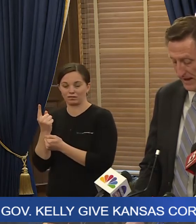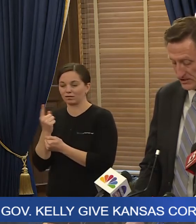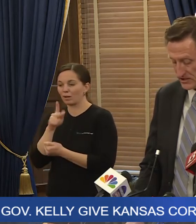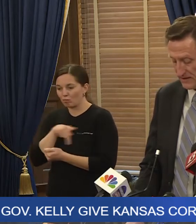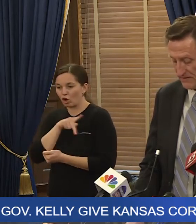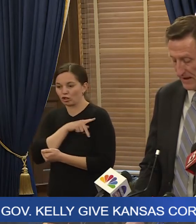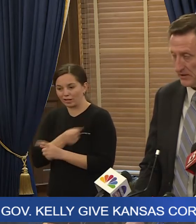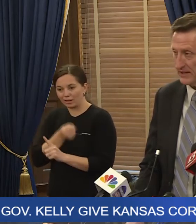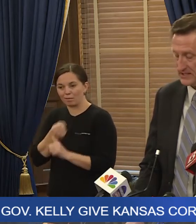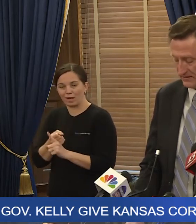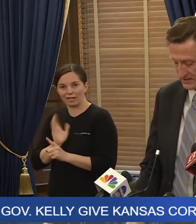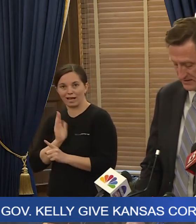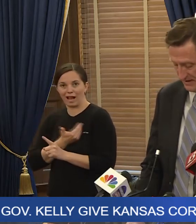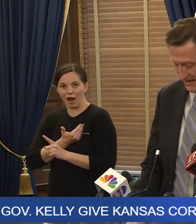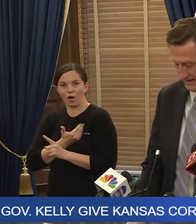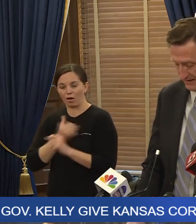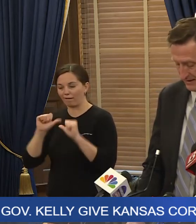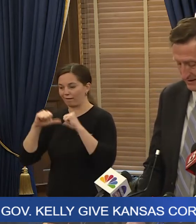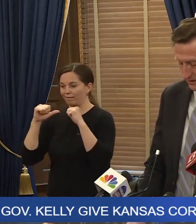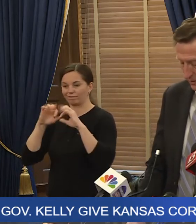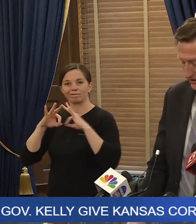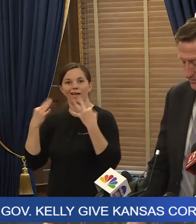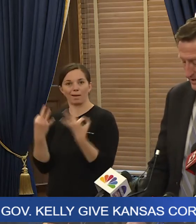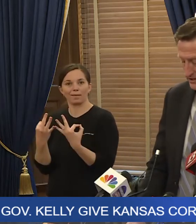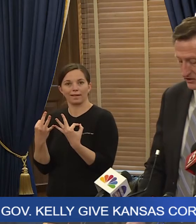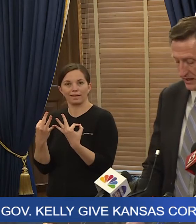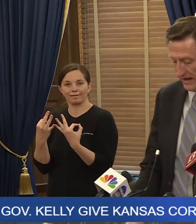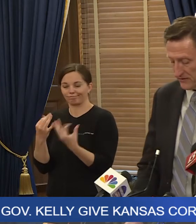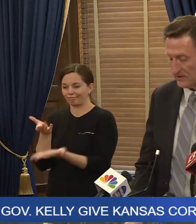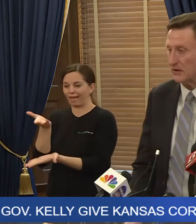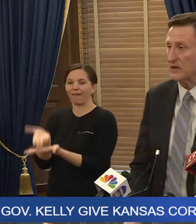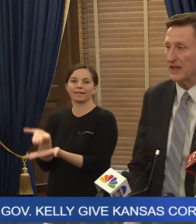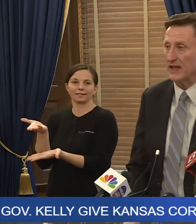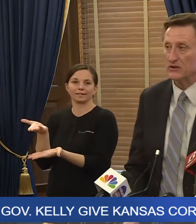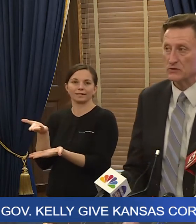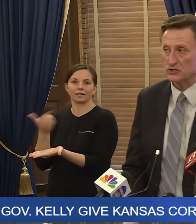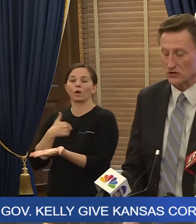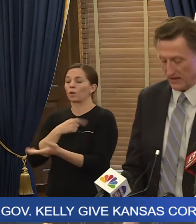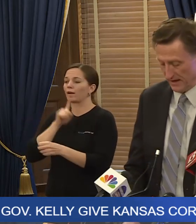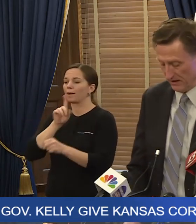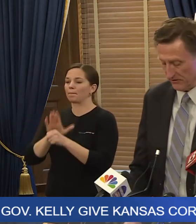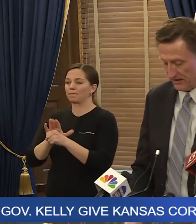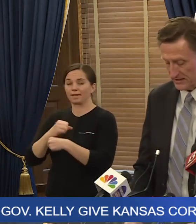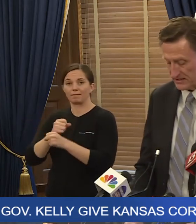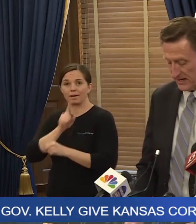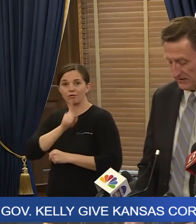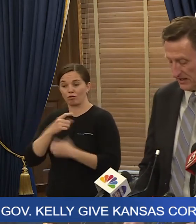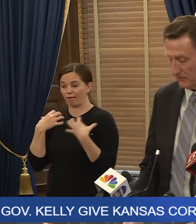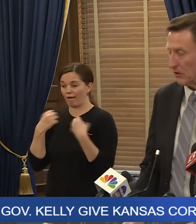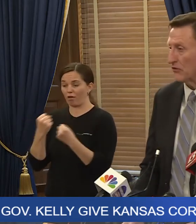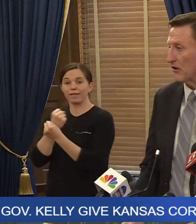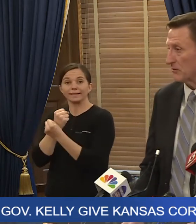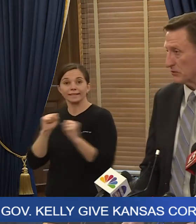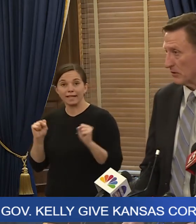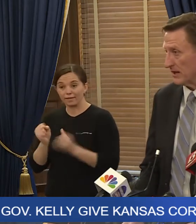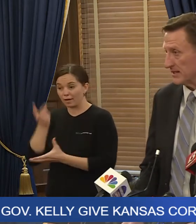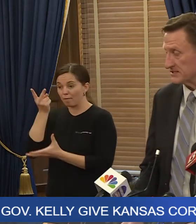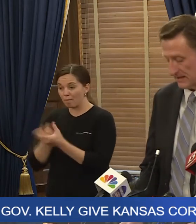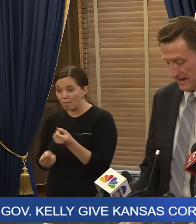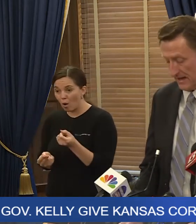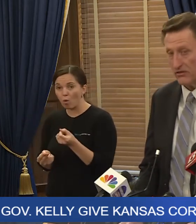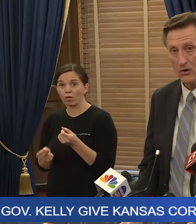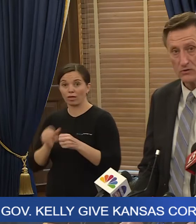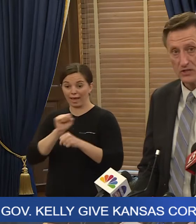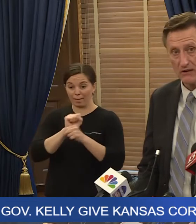our agency family is evidence of that. We are committed to doing everything we can to ensure the health and safety of both our